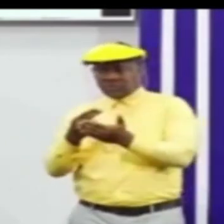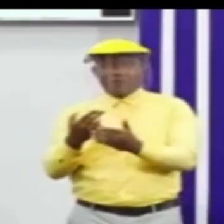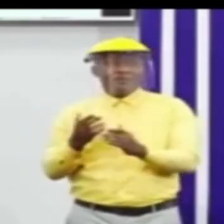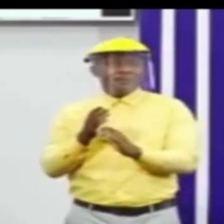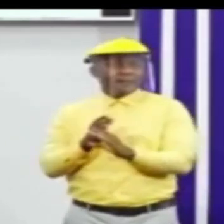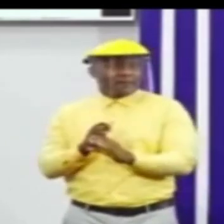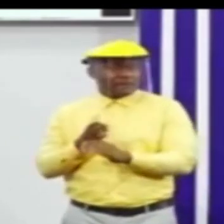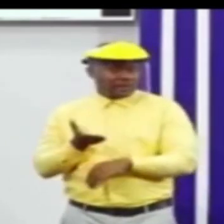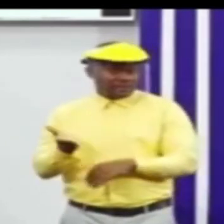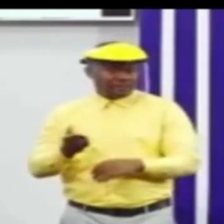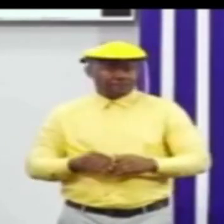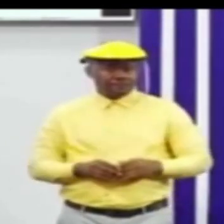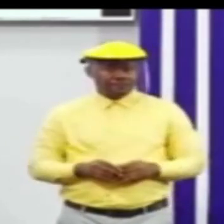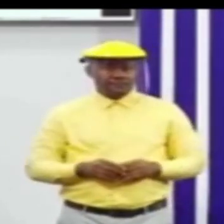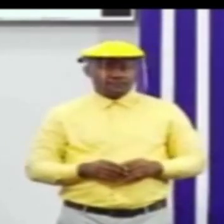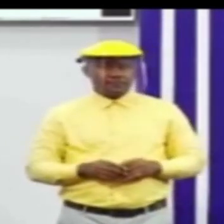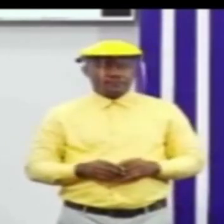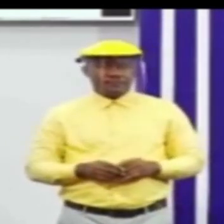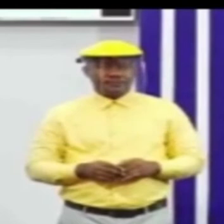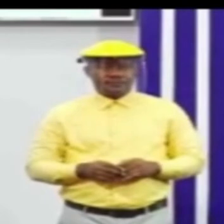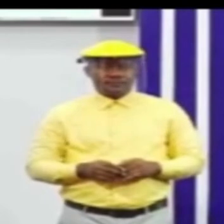for.